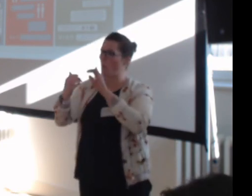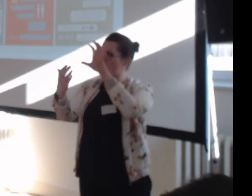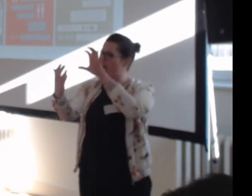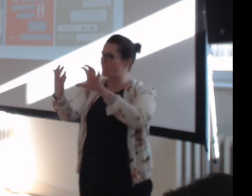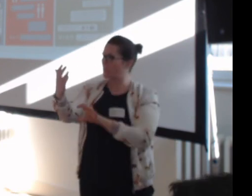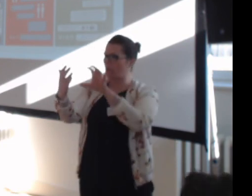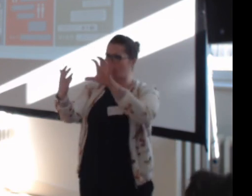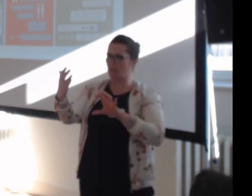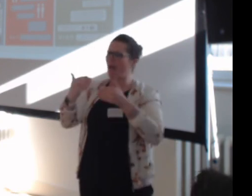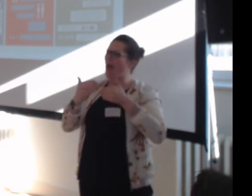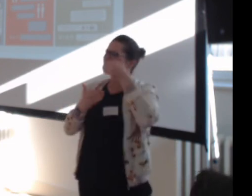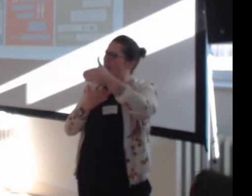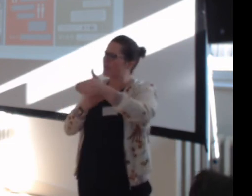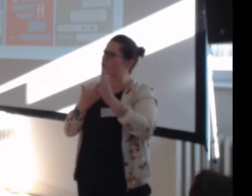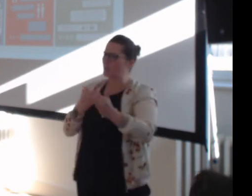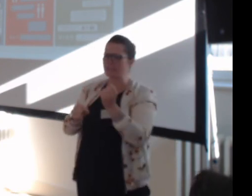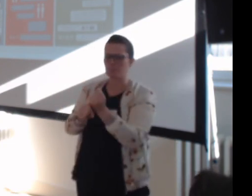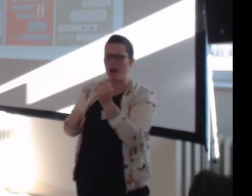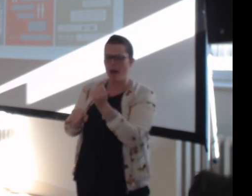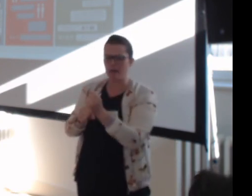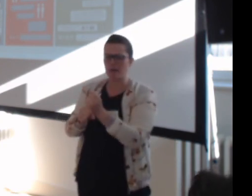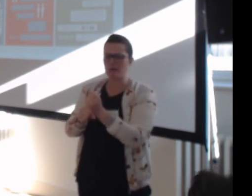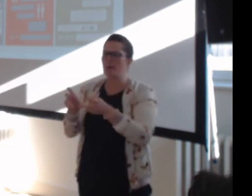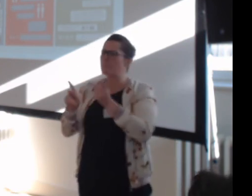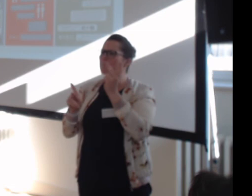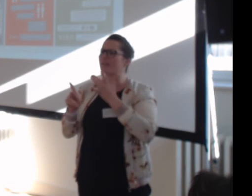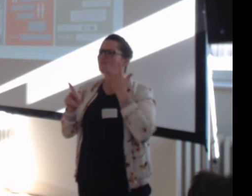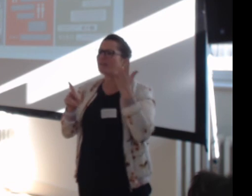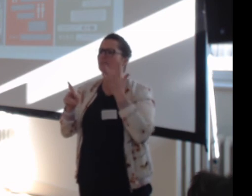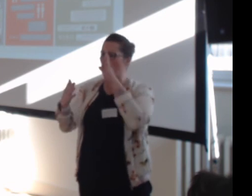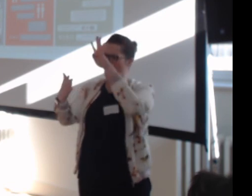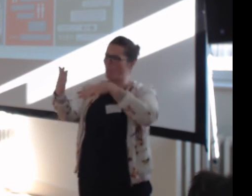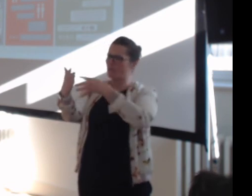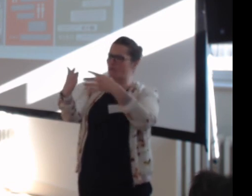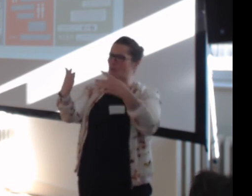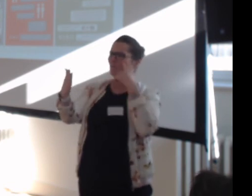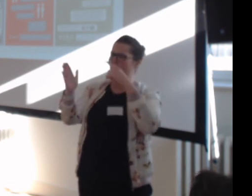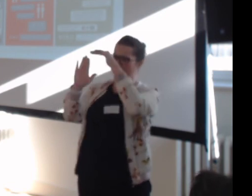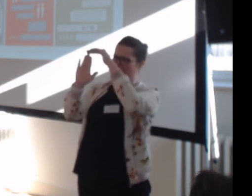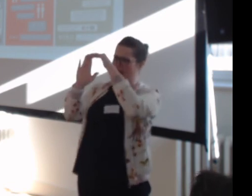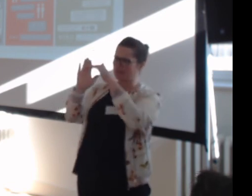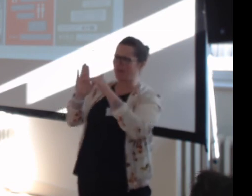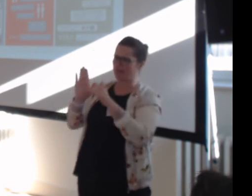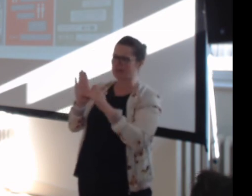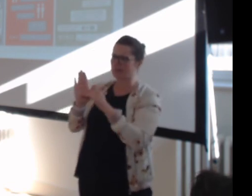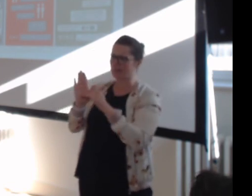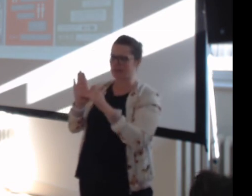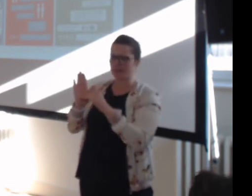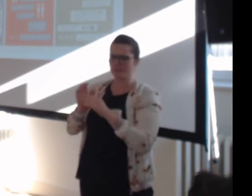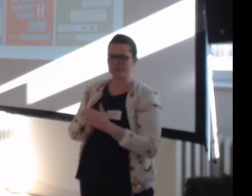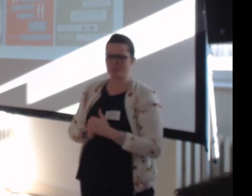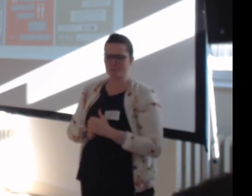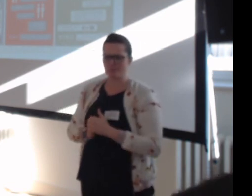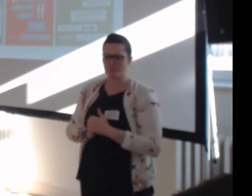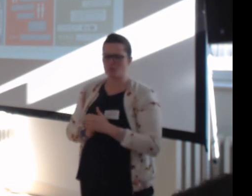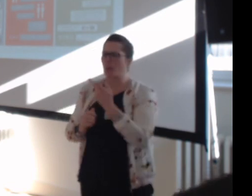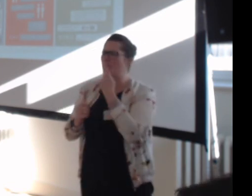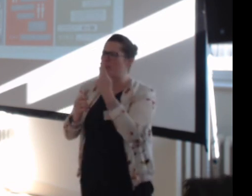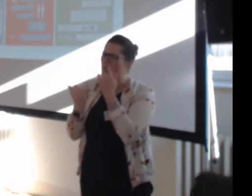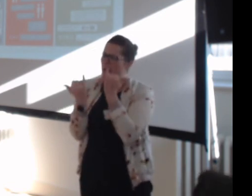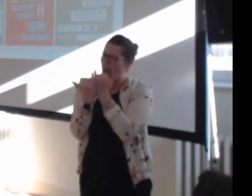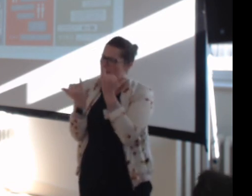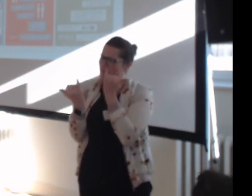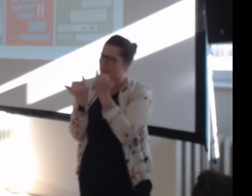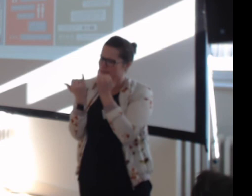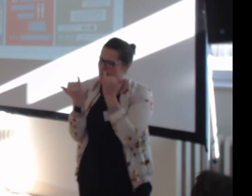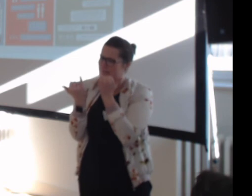some dyslexia more friendly overview of the guidelines. So we try to tailor it